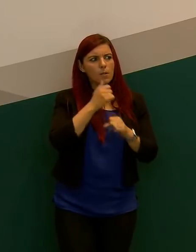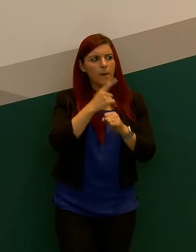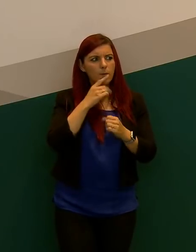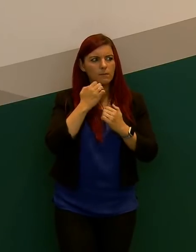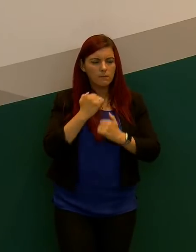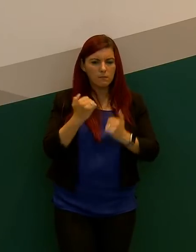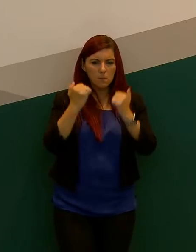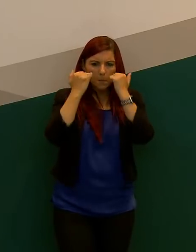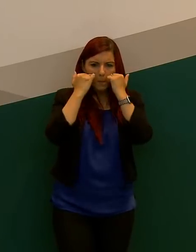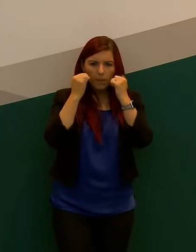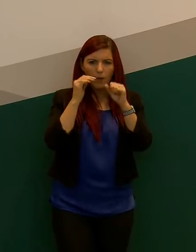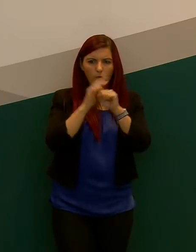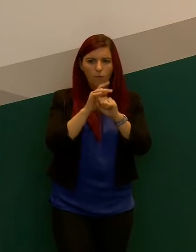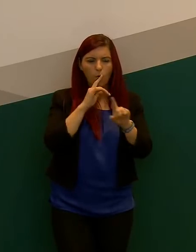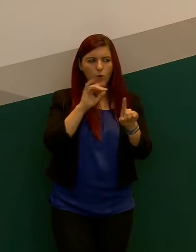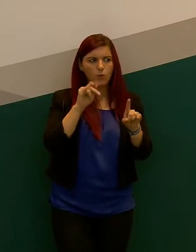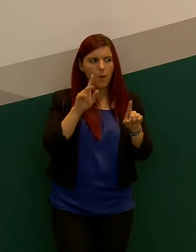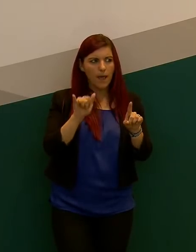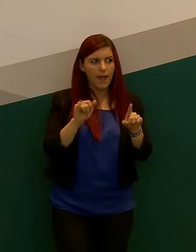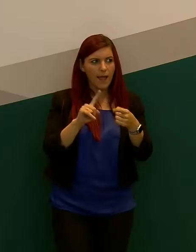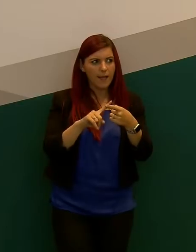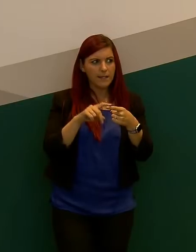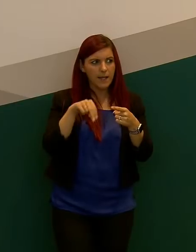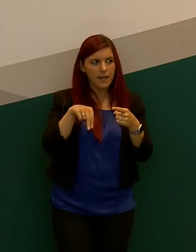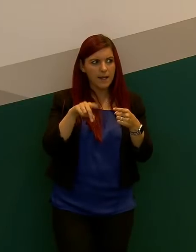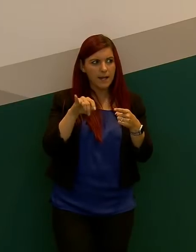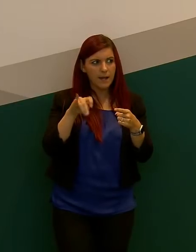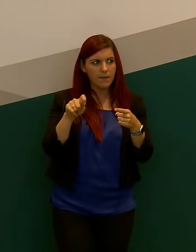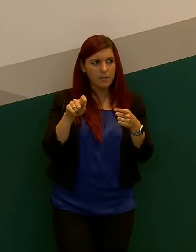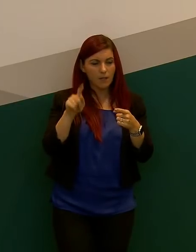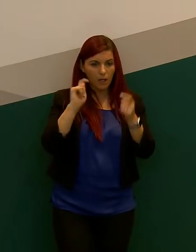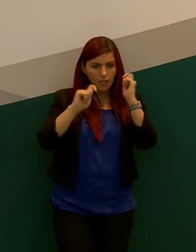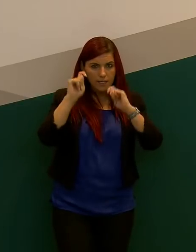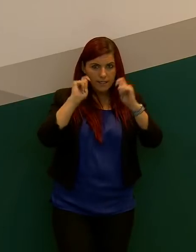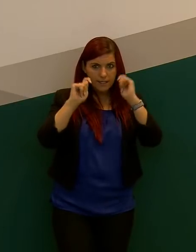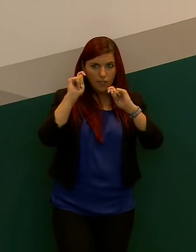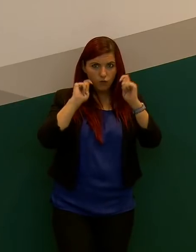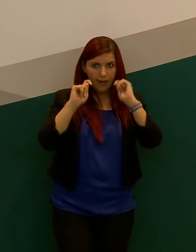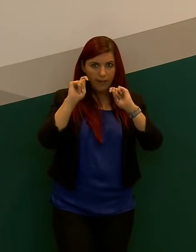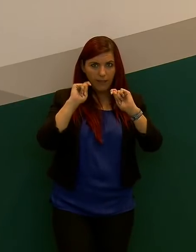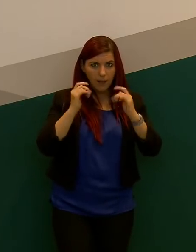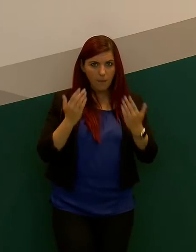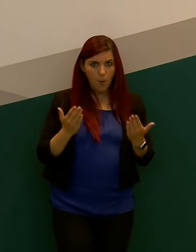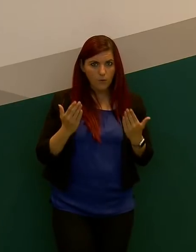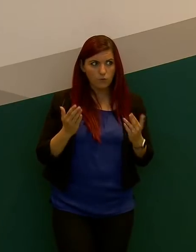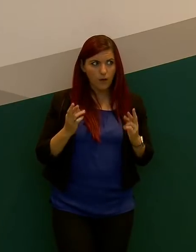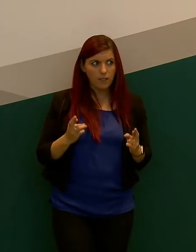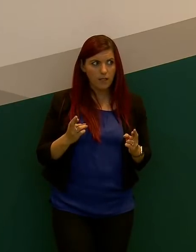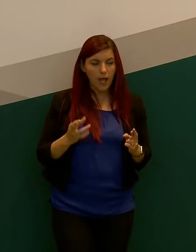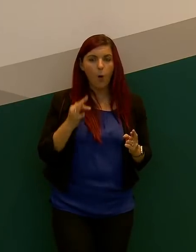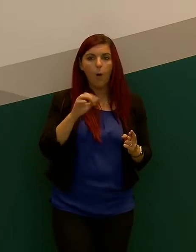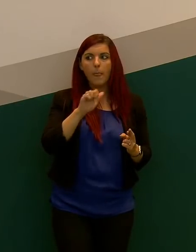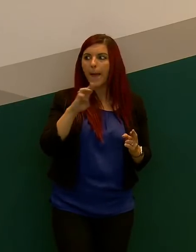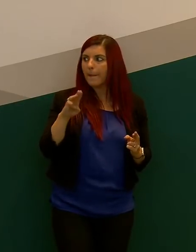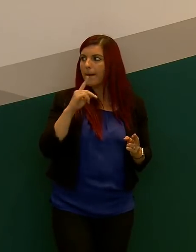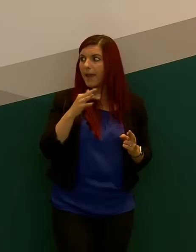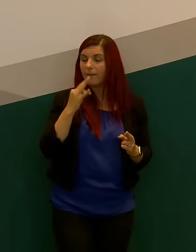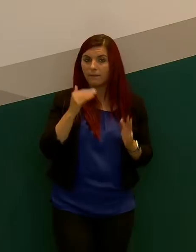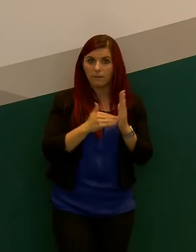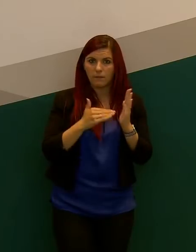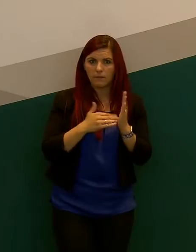July 10th. Is it something that NEFID are giving any further consideration to here specifically? And if so, how is that